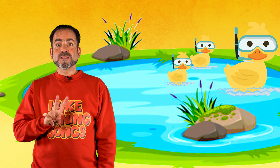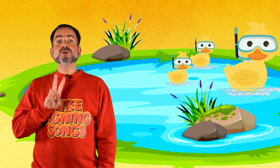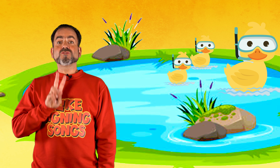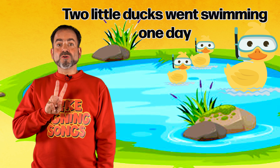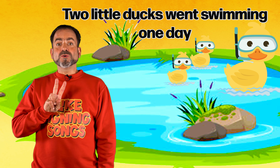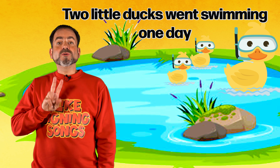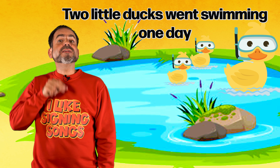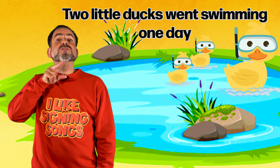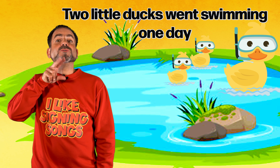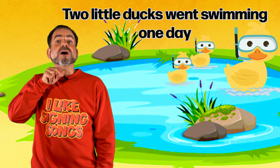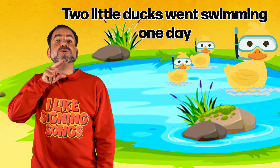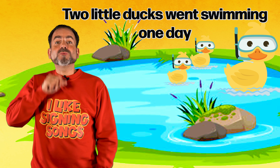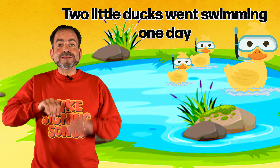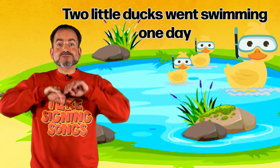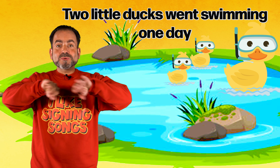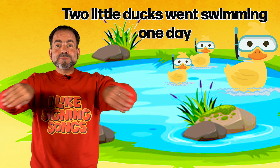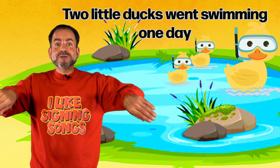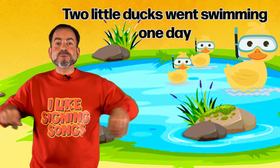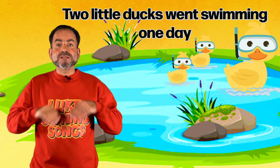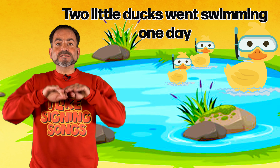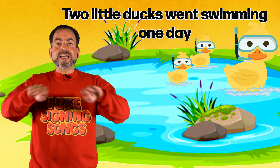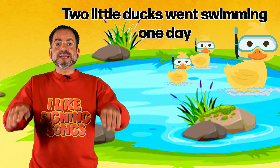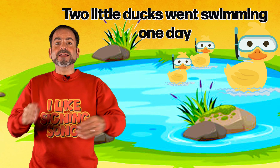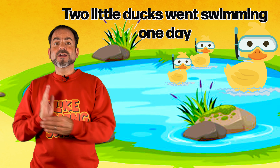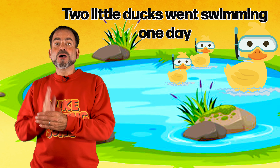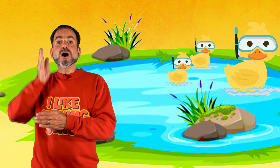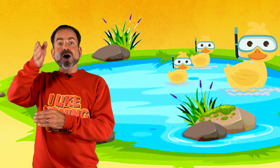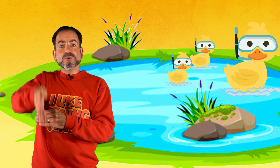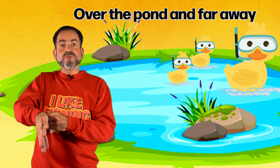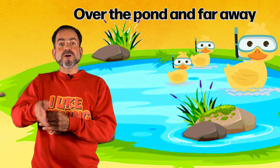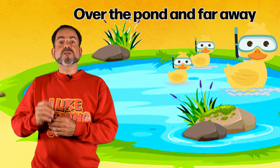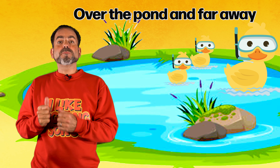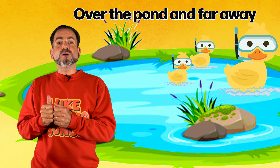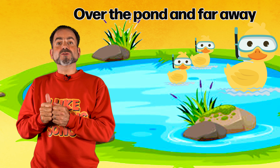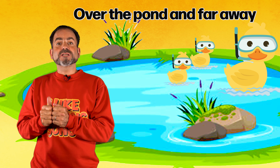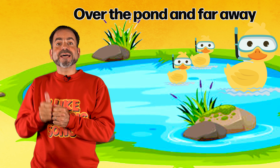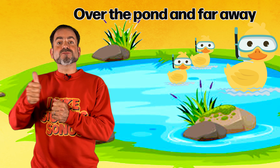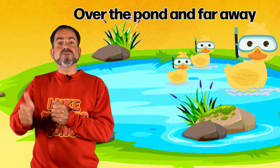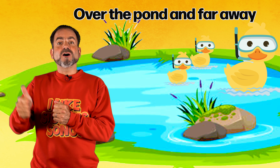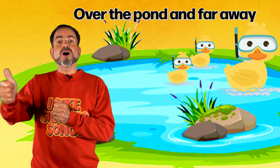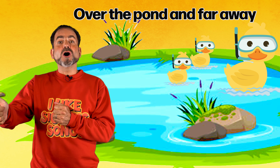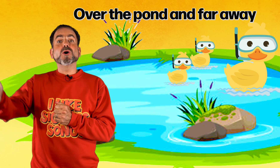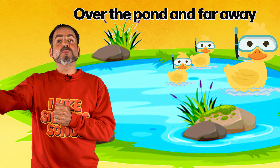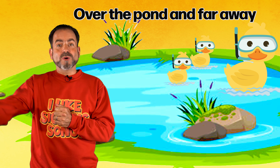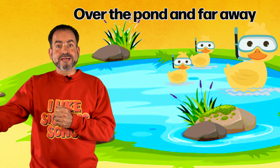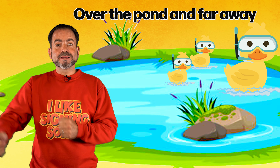Two little ducks went swimming one day, over the pond and far away.